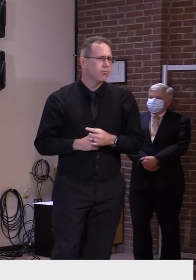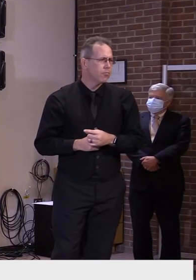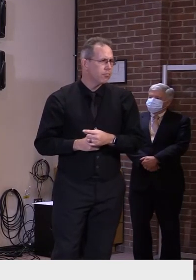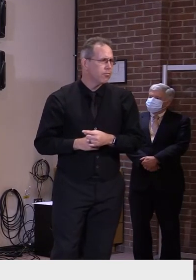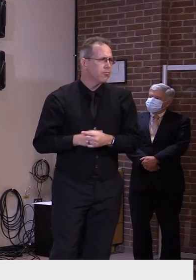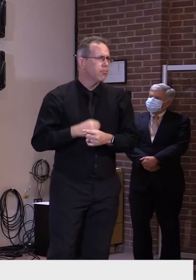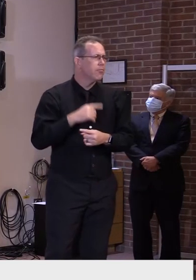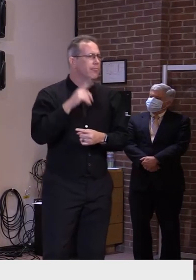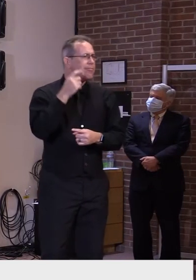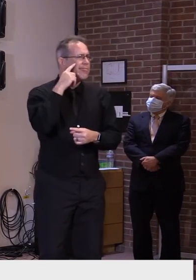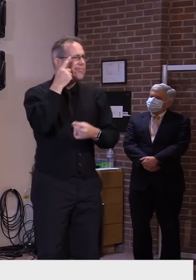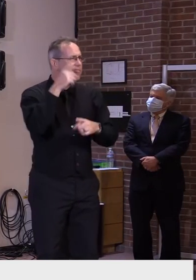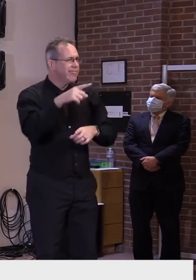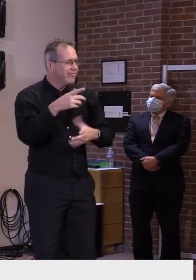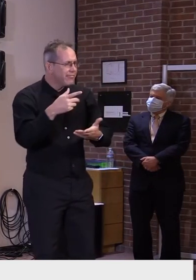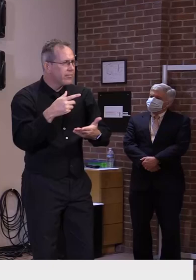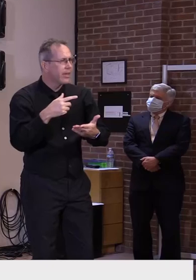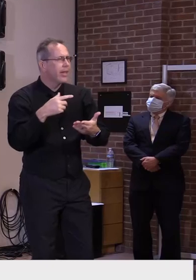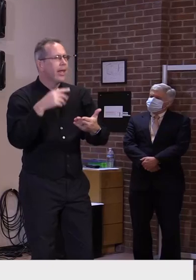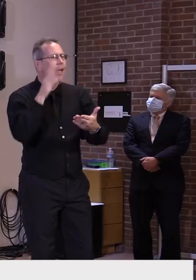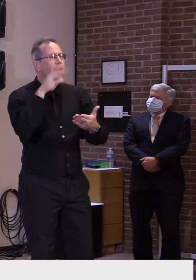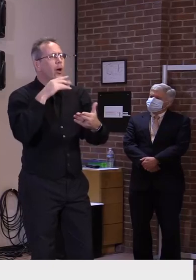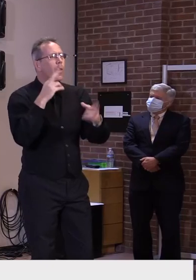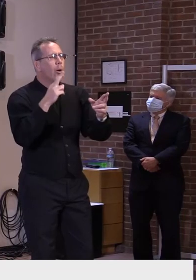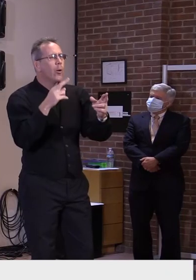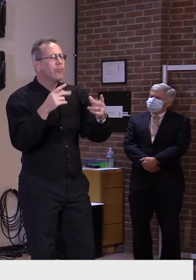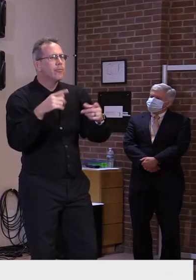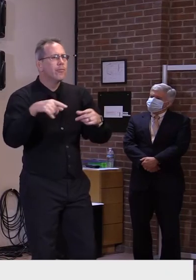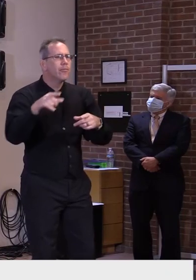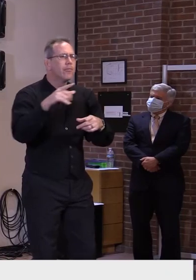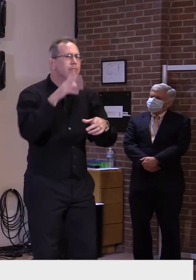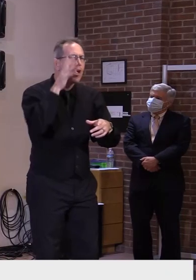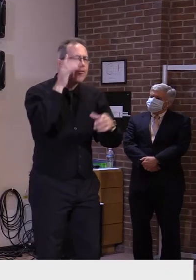to 11-year-olds, 5 to 18-year-olds vaccinated as possible.